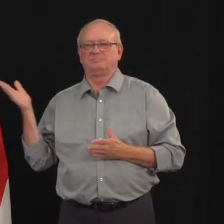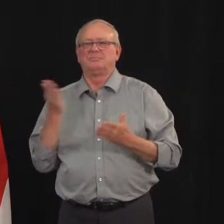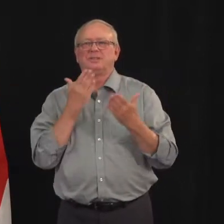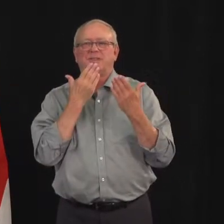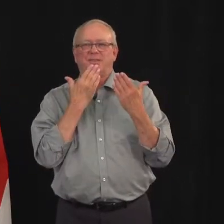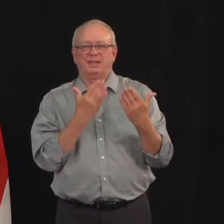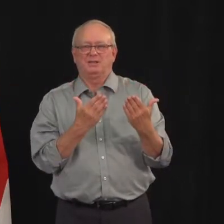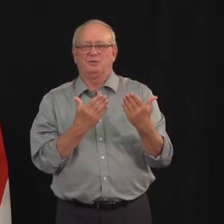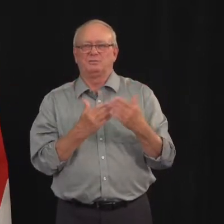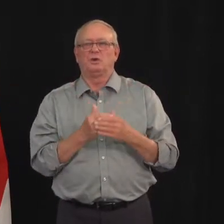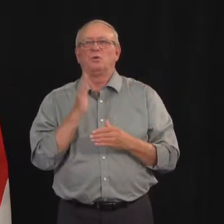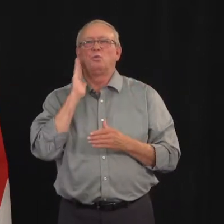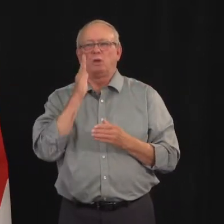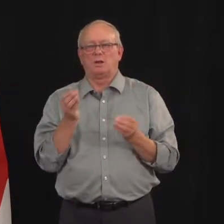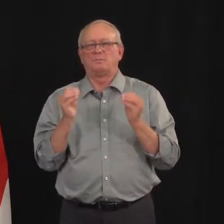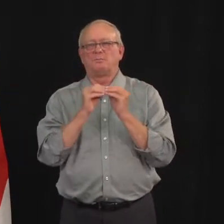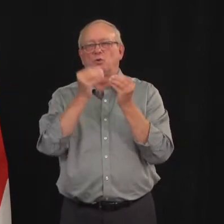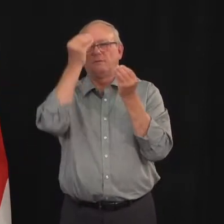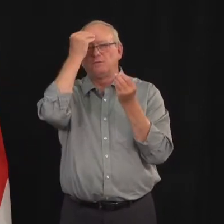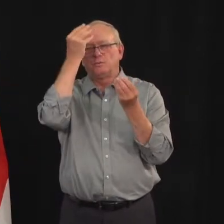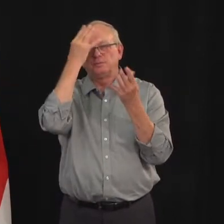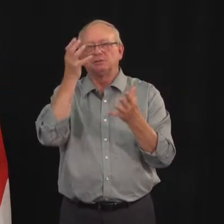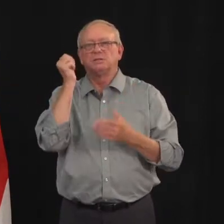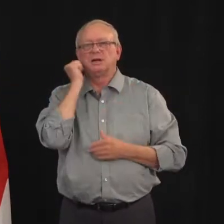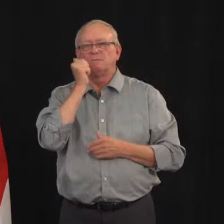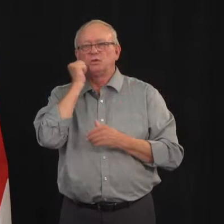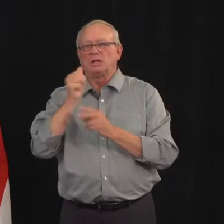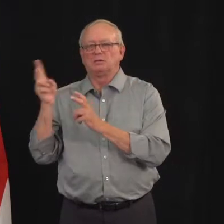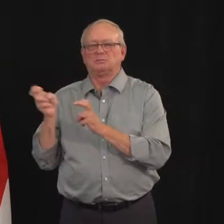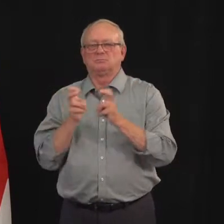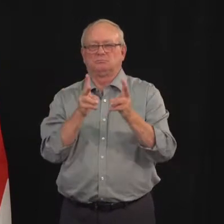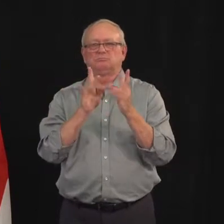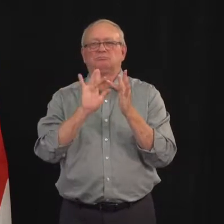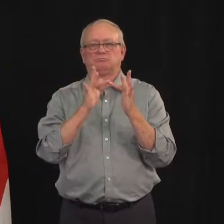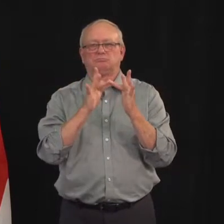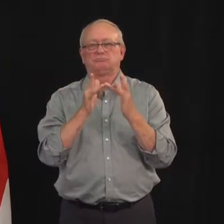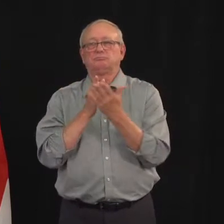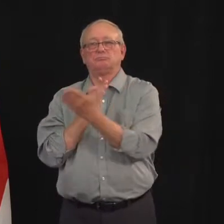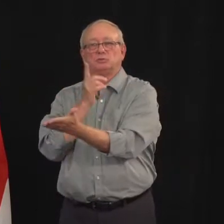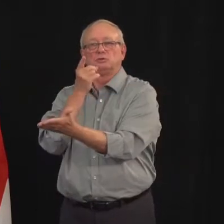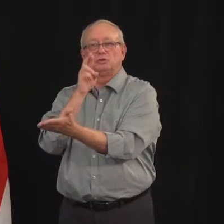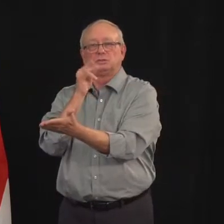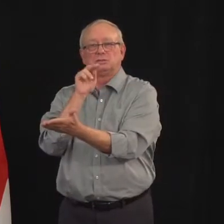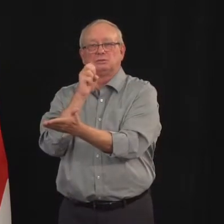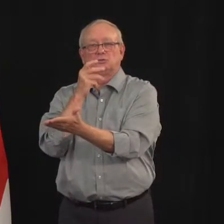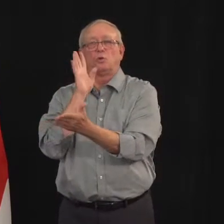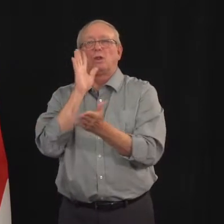more updates online every day, and Dr. Hinshaw will provide her next update on Thursday. Thank you.